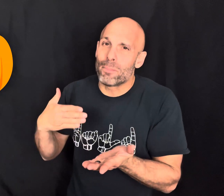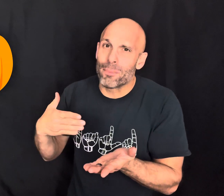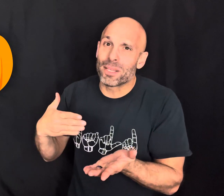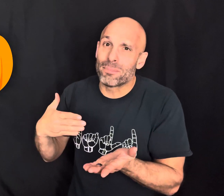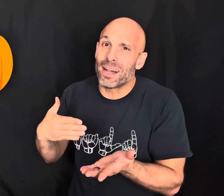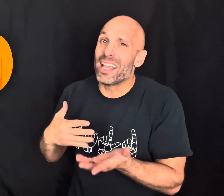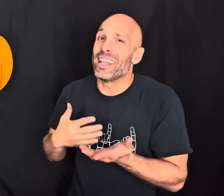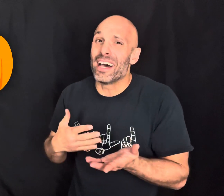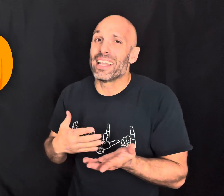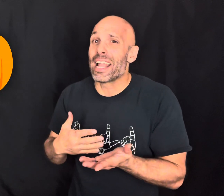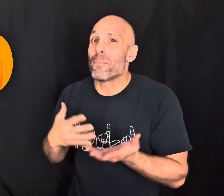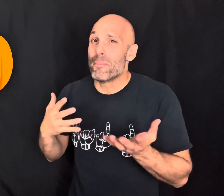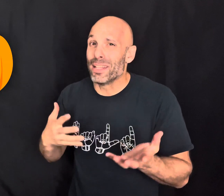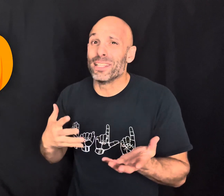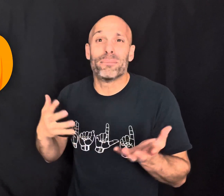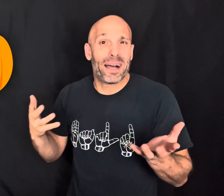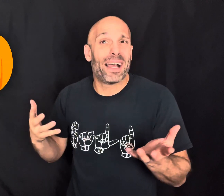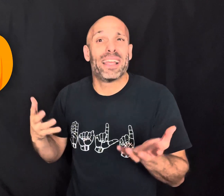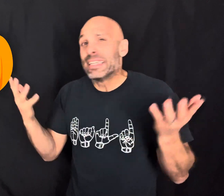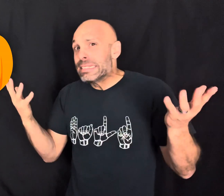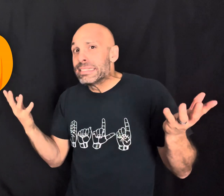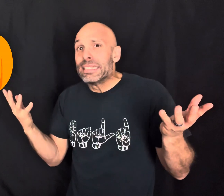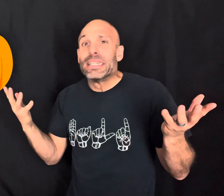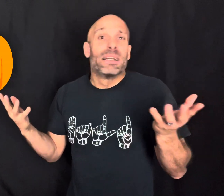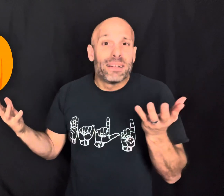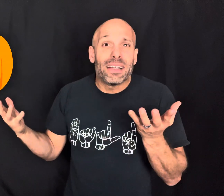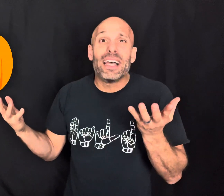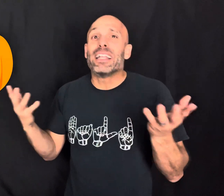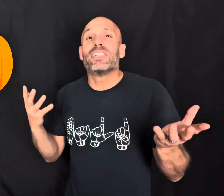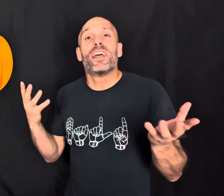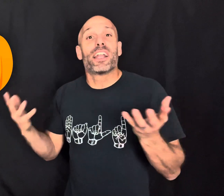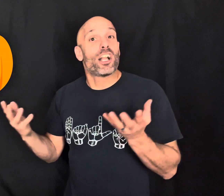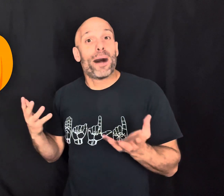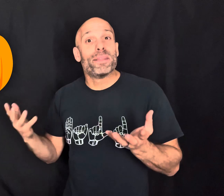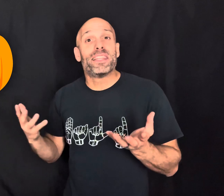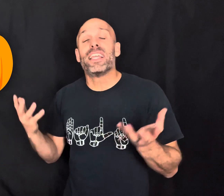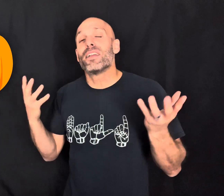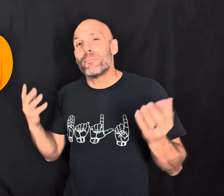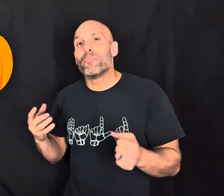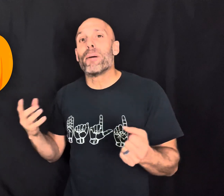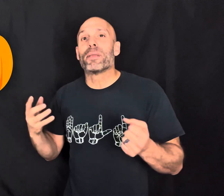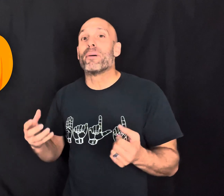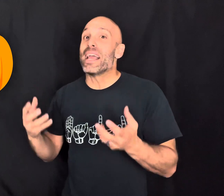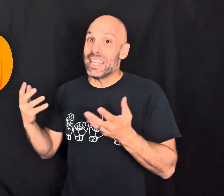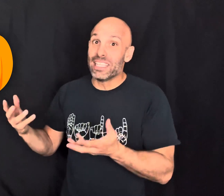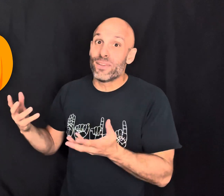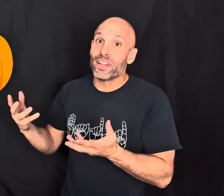pumpkin pie and not like melon pie, right? It's not a common thing. Pumpkin pie is very